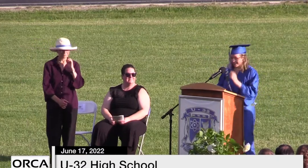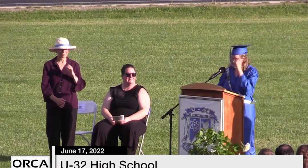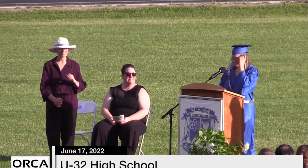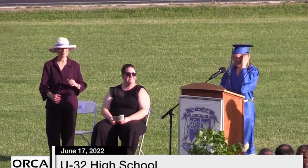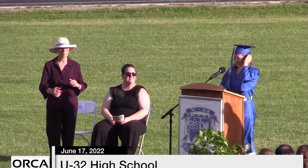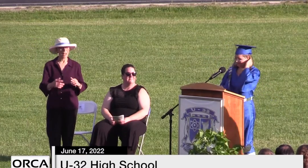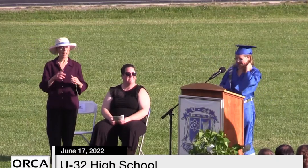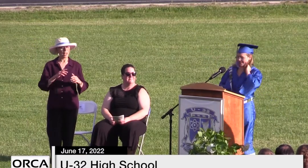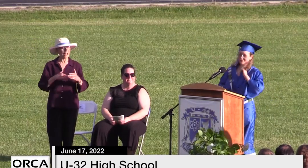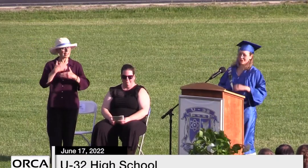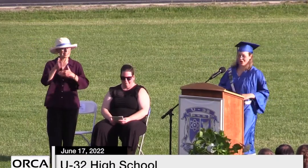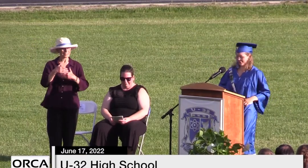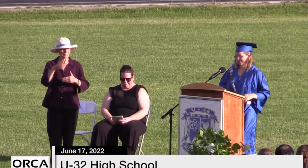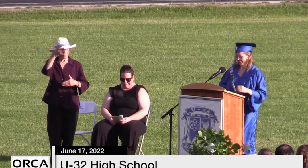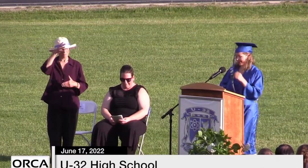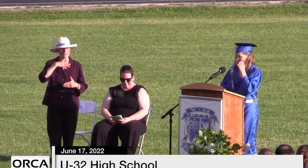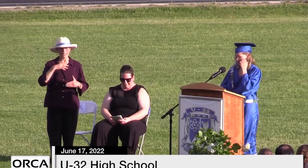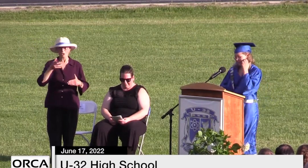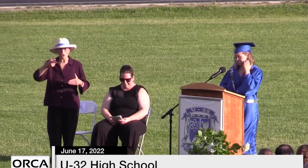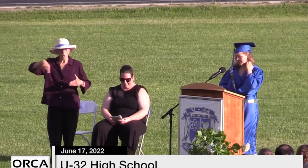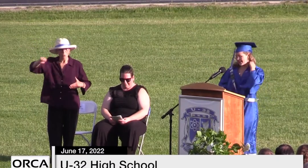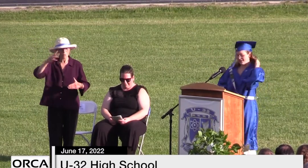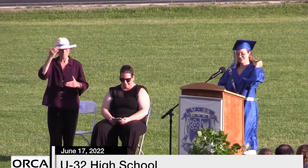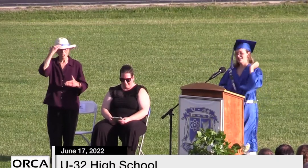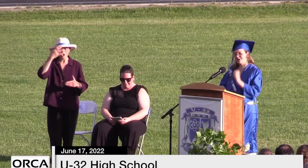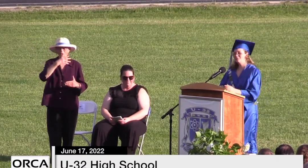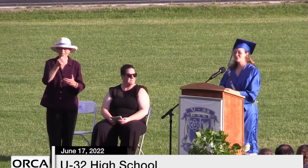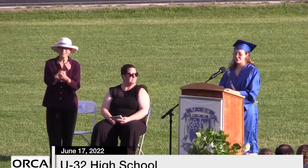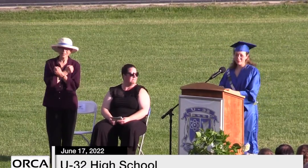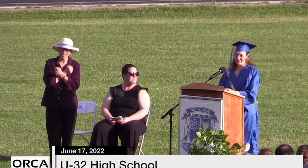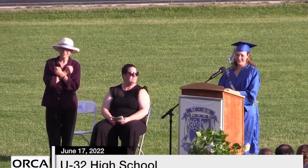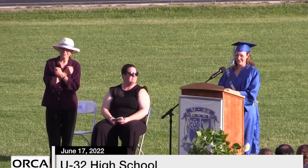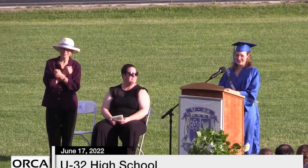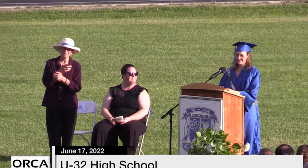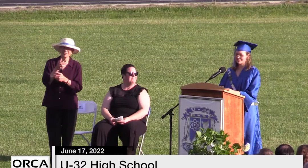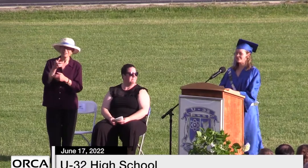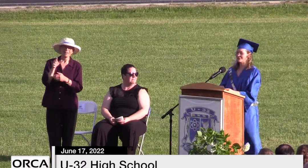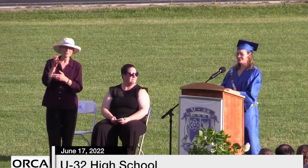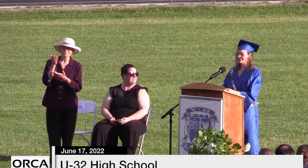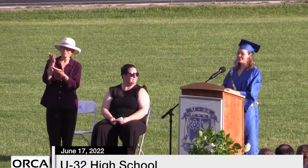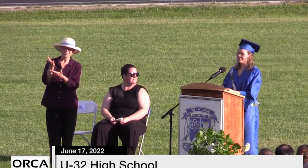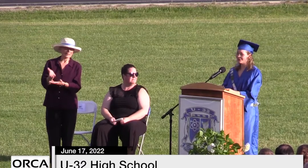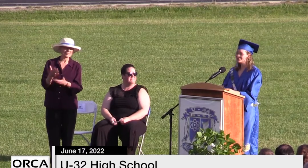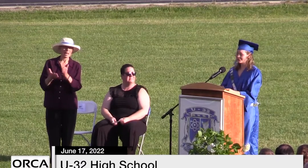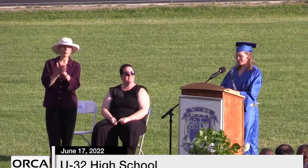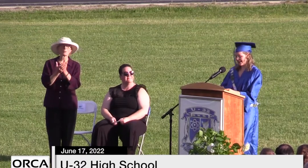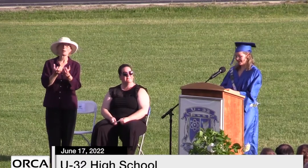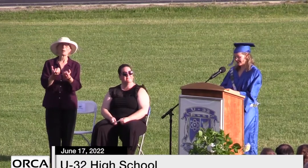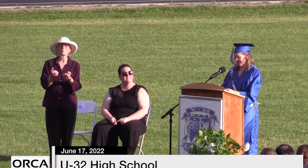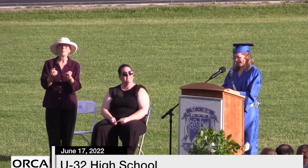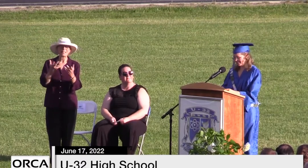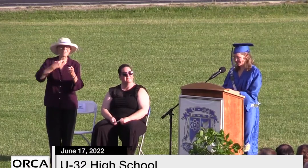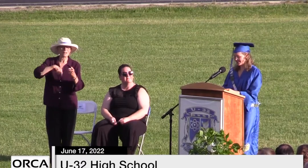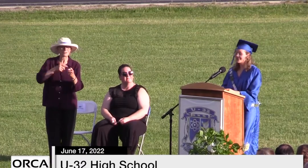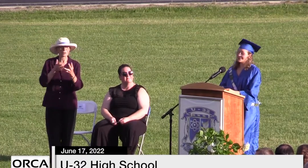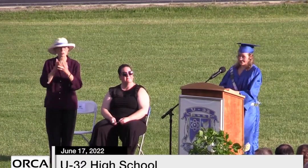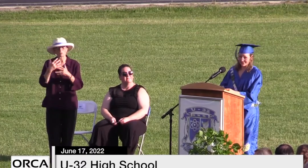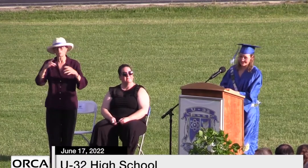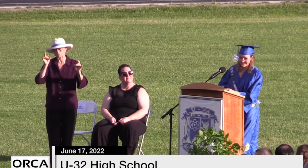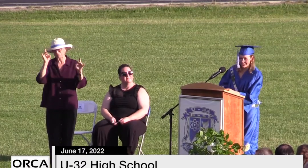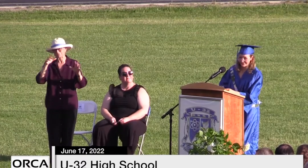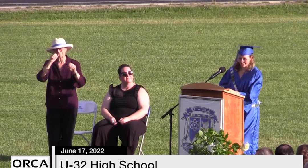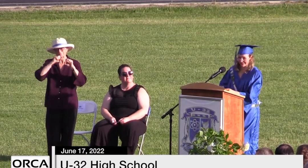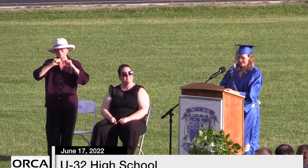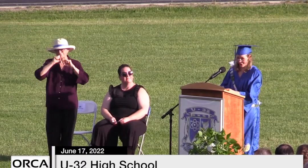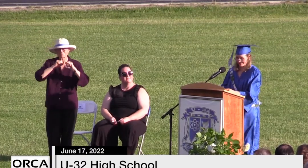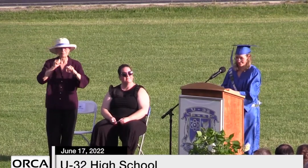Up next is a man we all know and love. He has helped so many of us through some of our most trying times, known